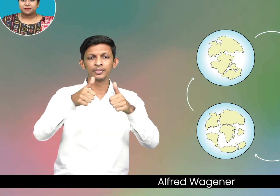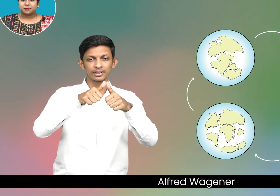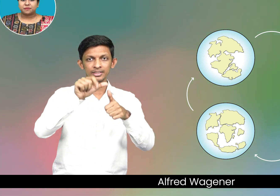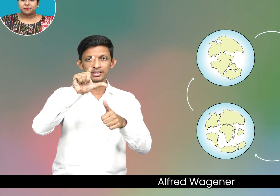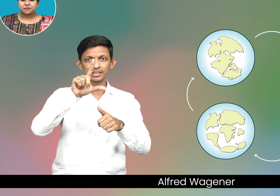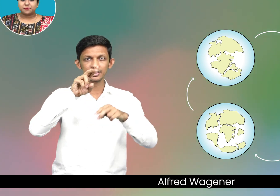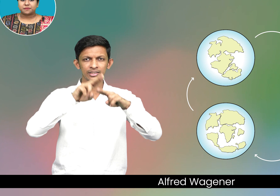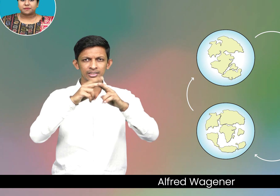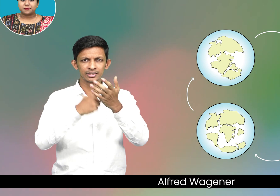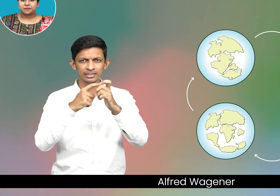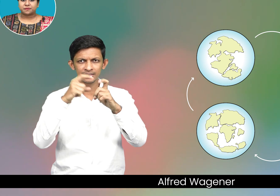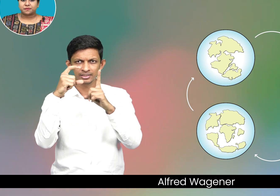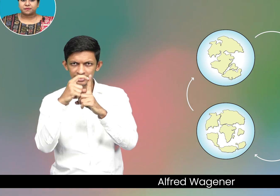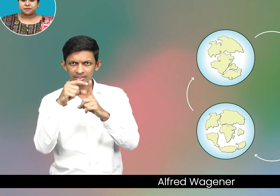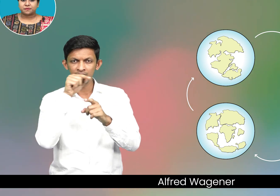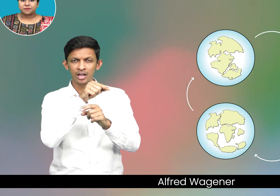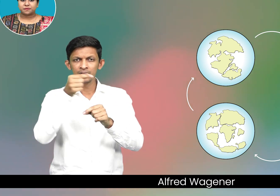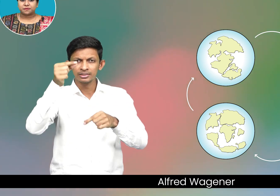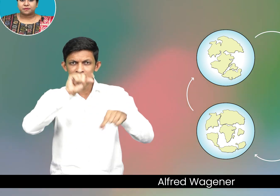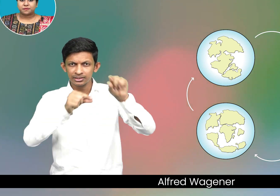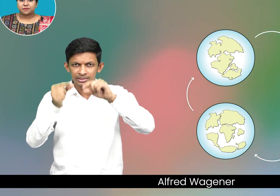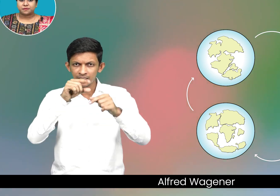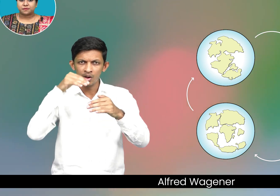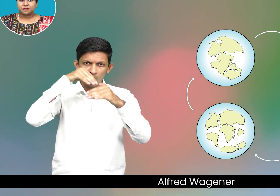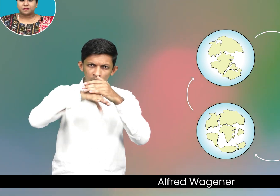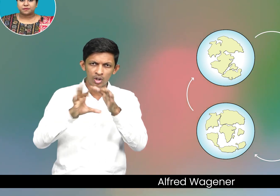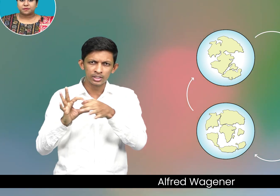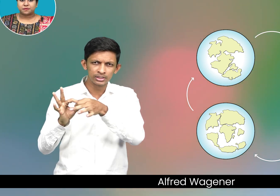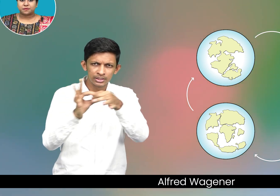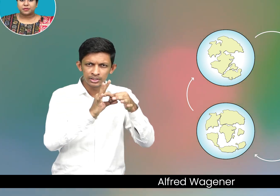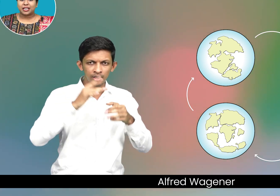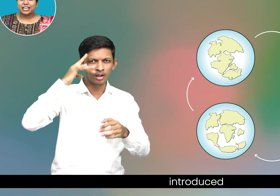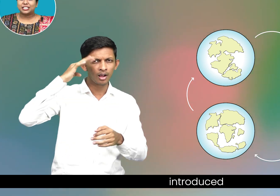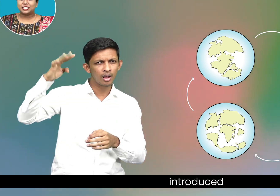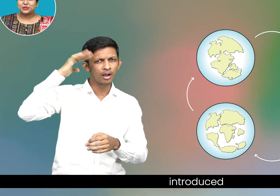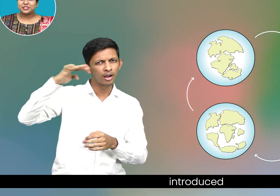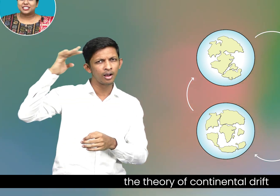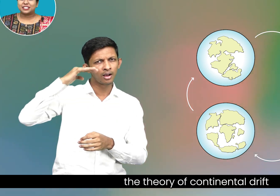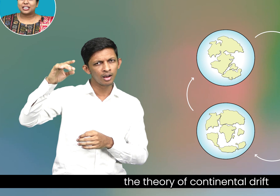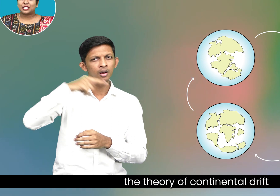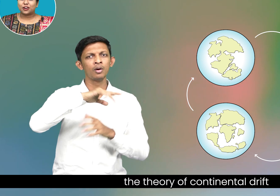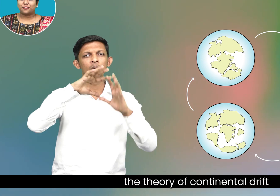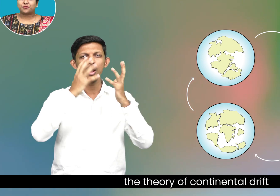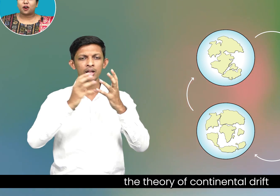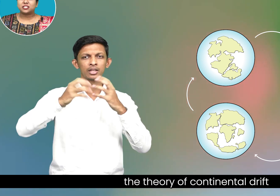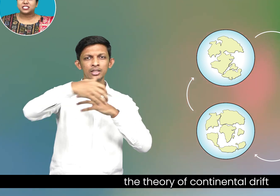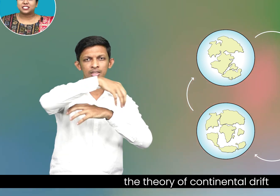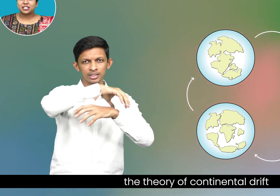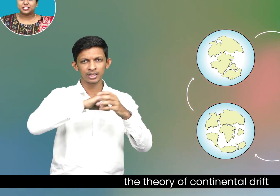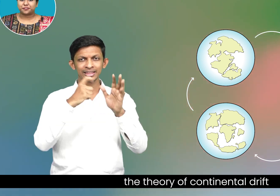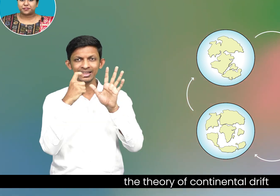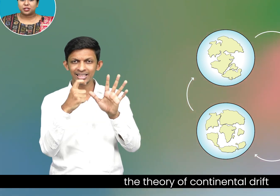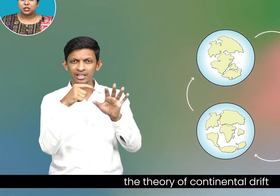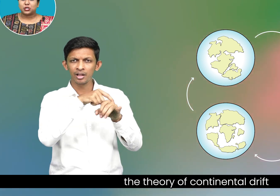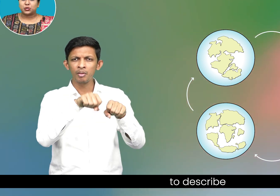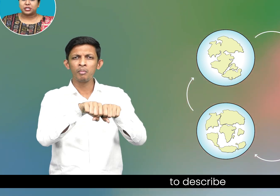introduced the theory of continental